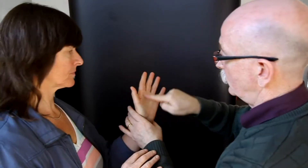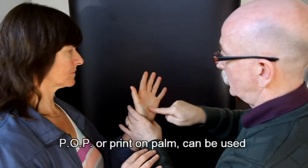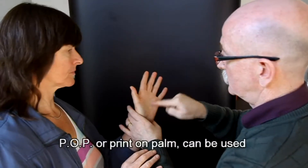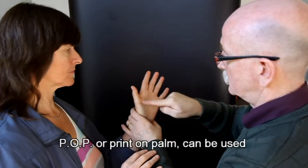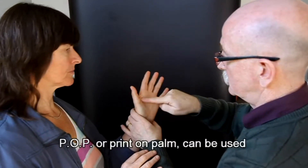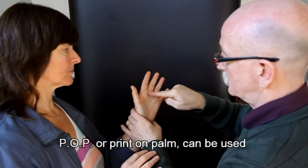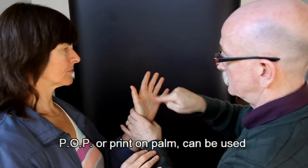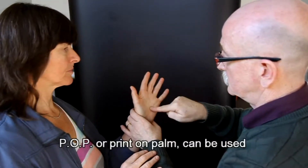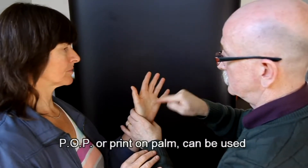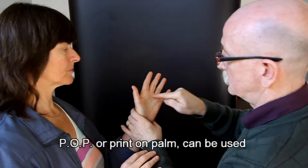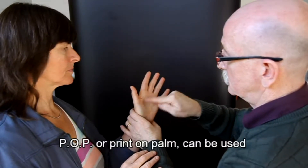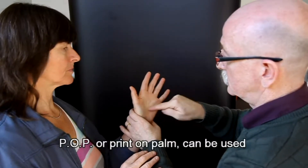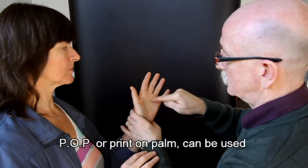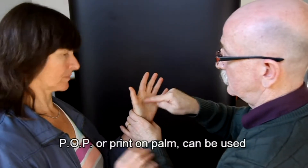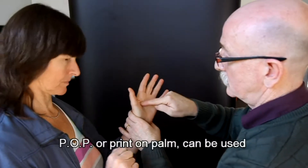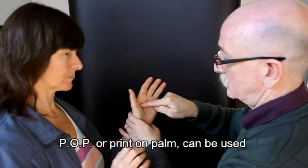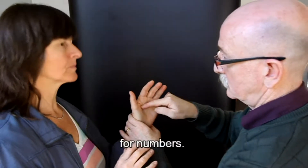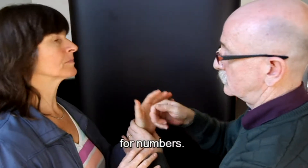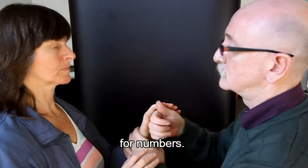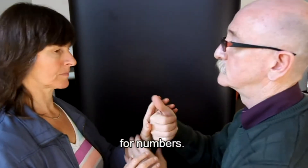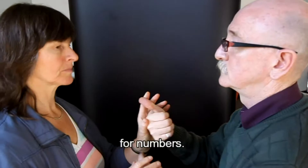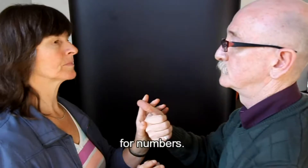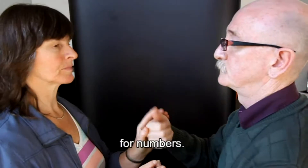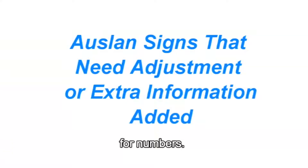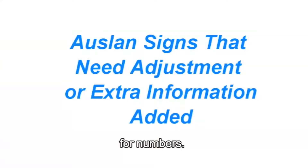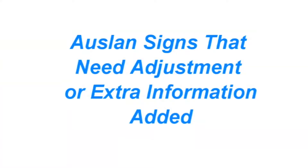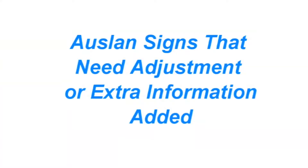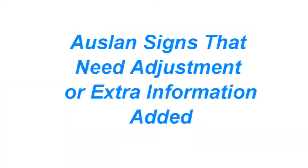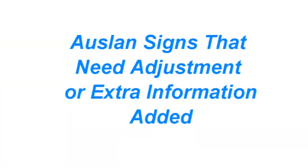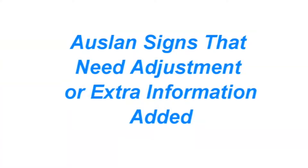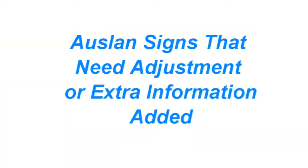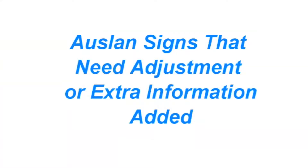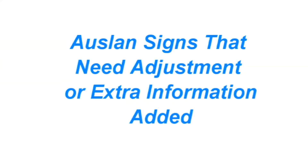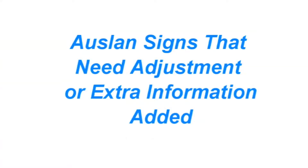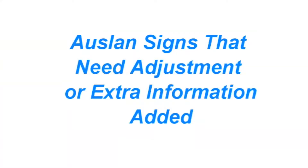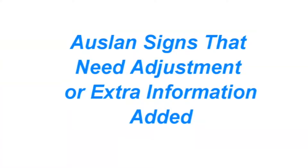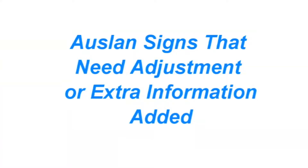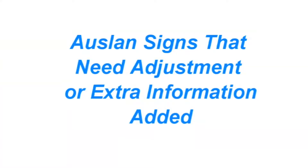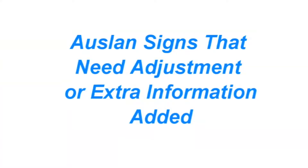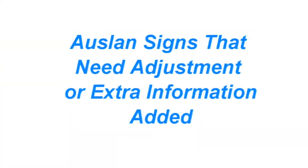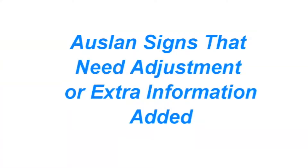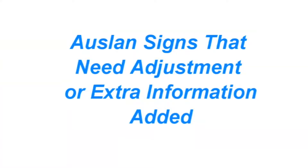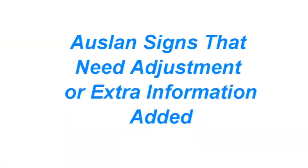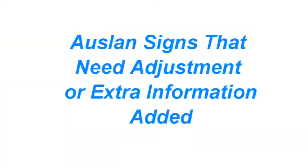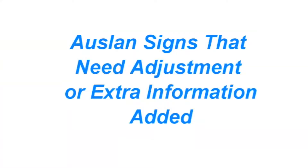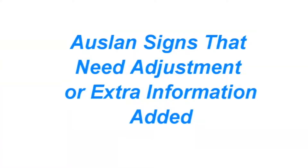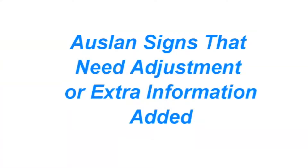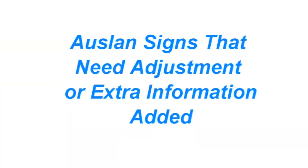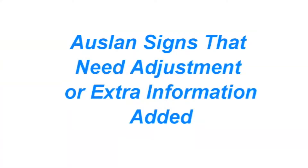POP or print on palm can be used for numbers. Auslan signs that need adjustment or extra information